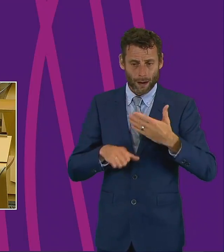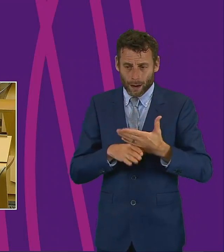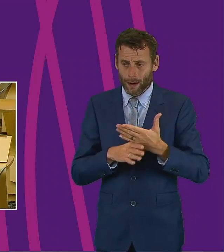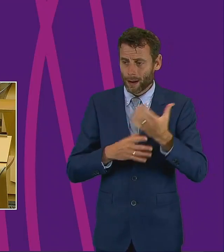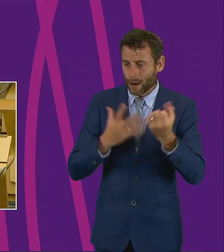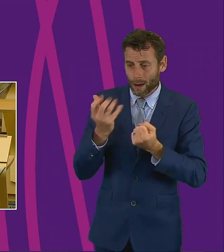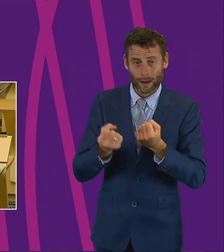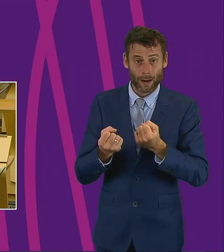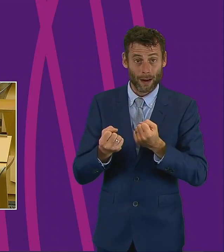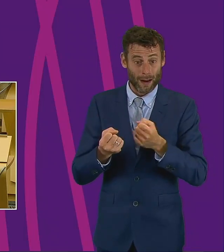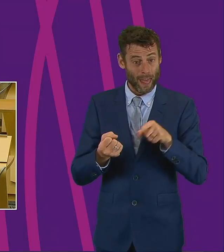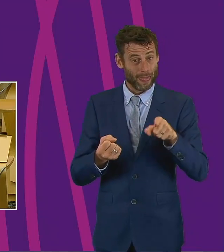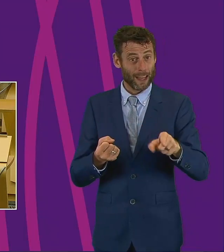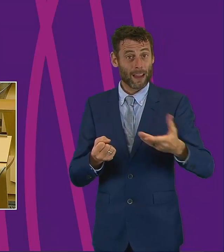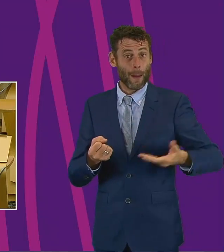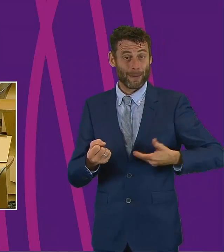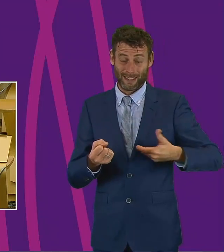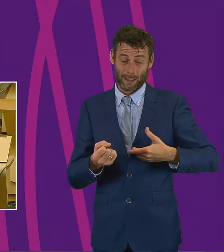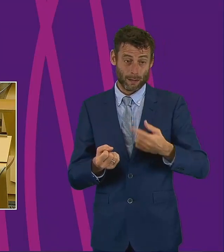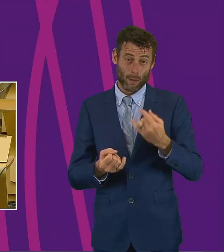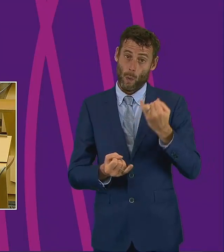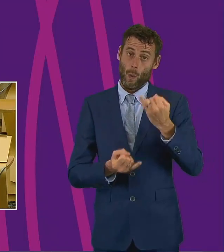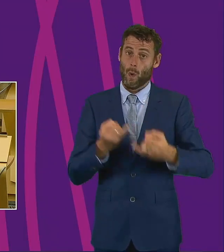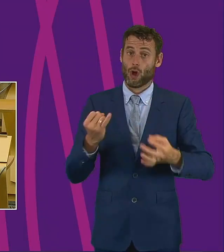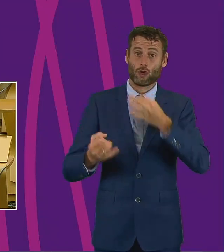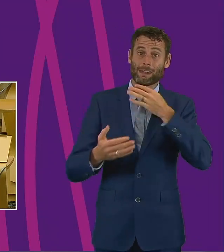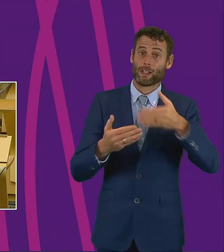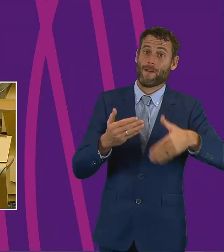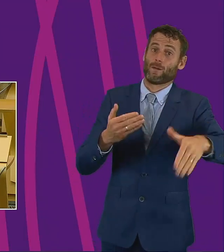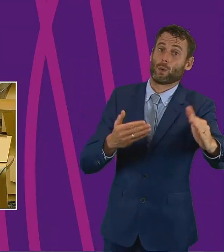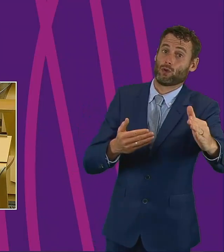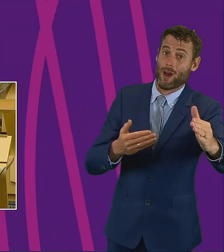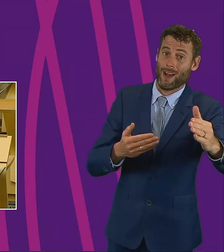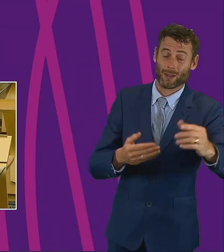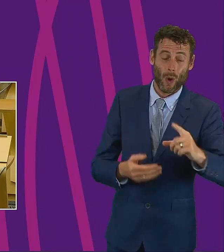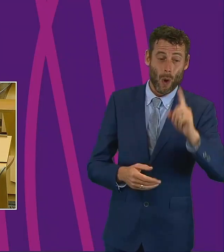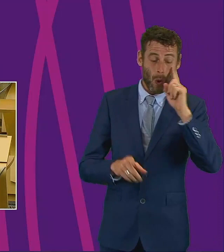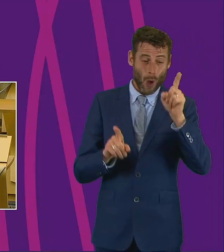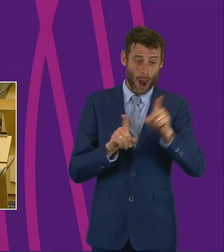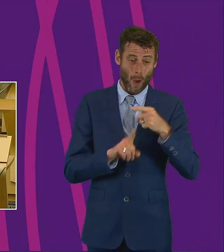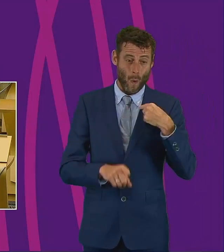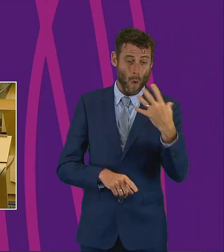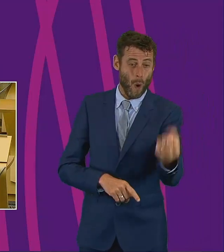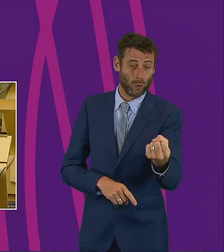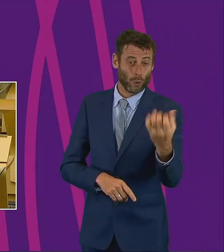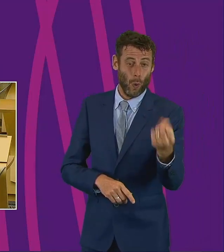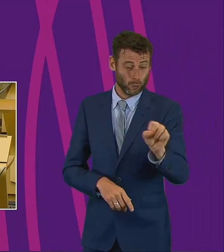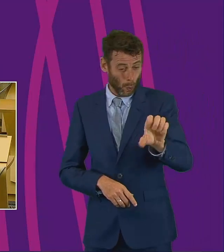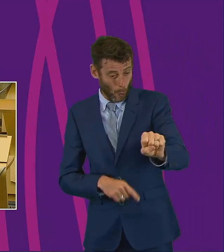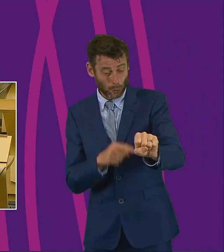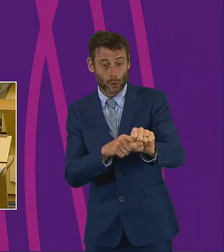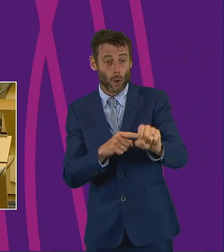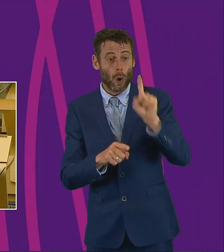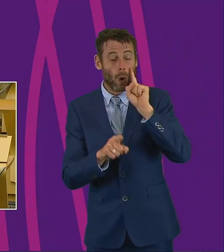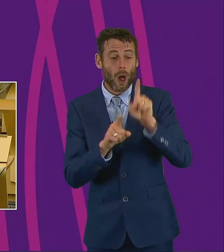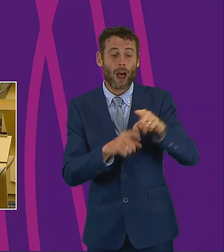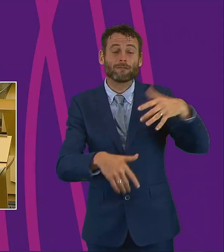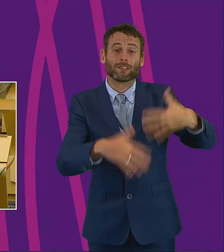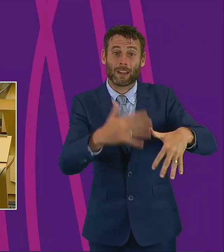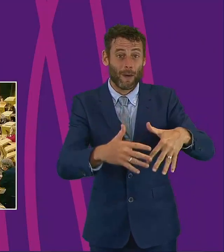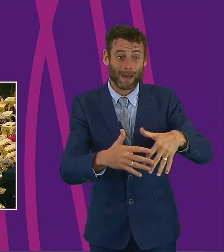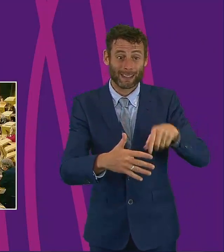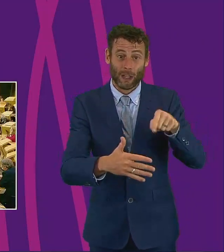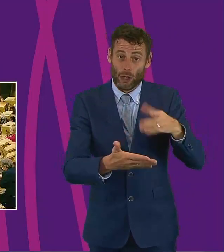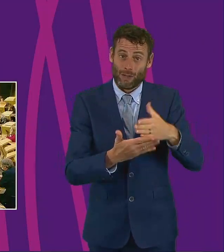than supporting them to go forwards, even if sometimes that is supporting them to go forwards at a slightly slower pace than I know and understand that they want to go